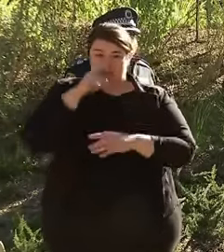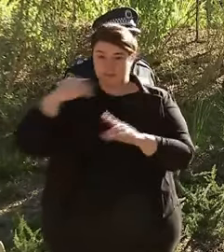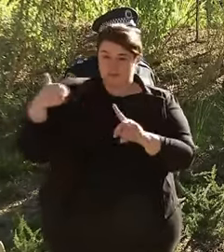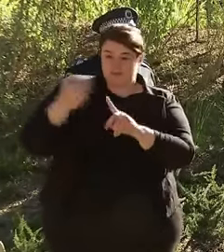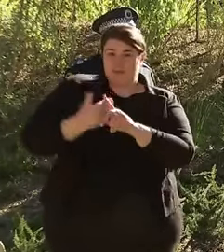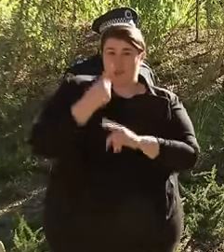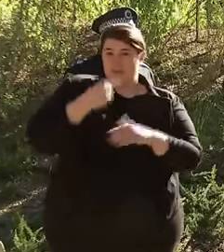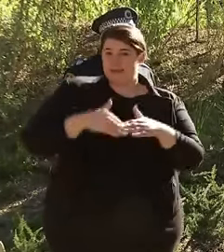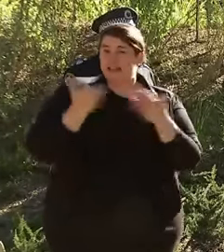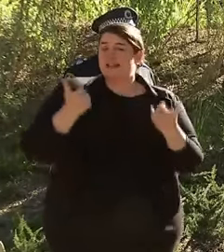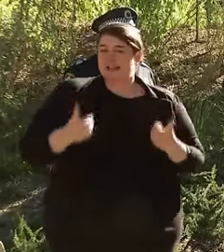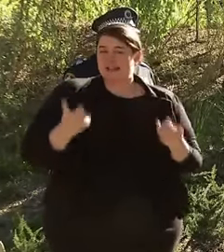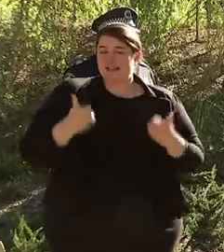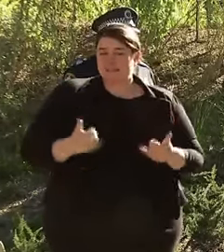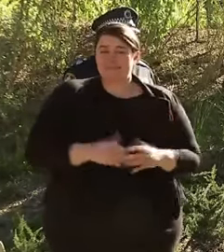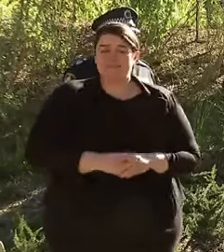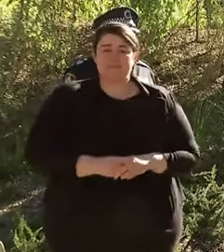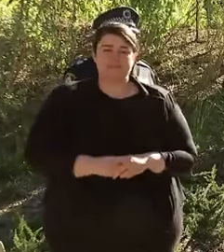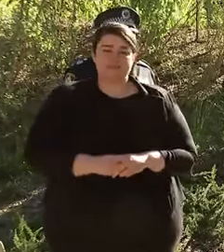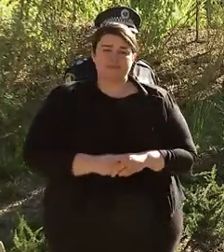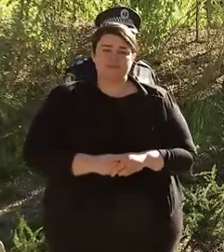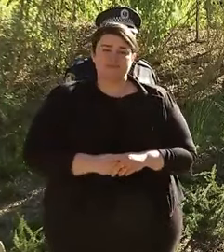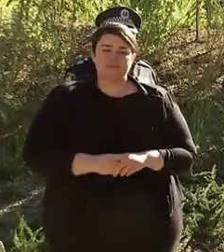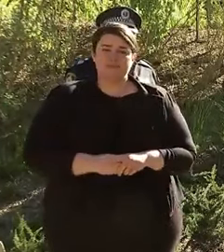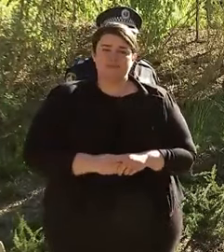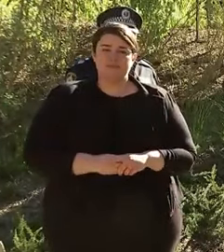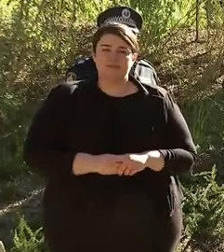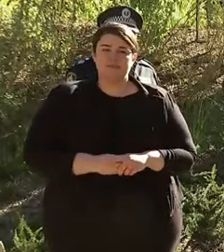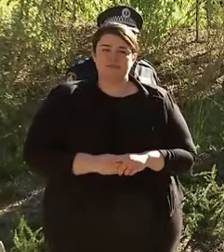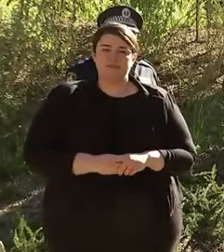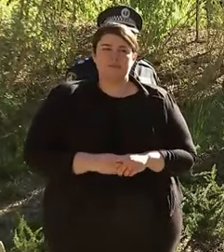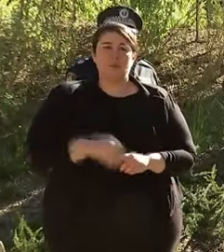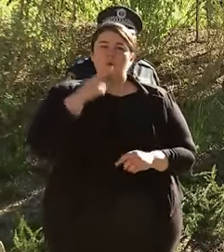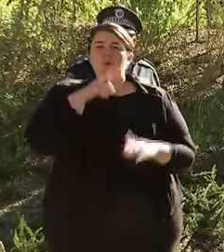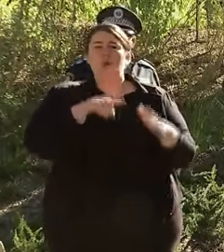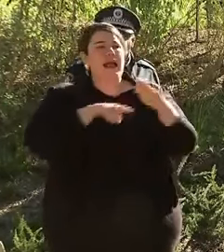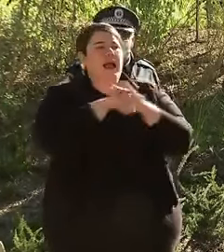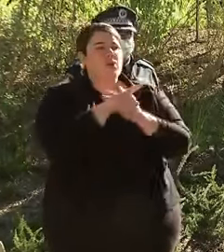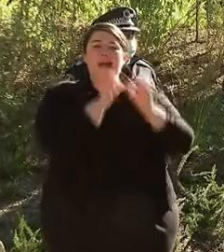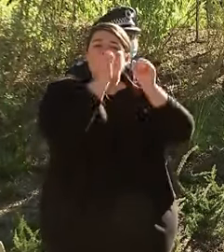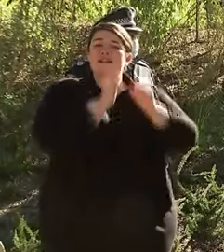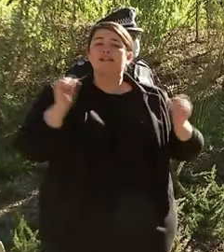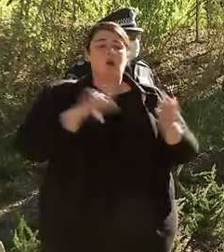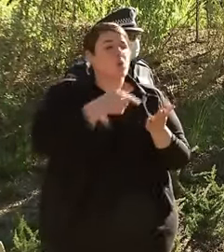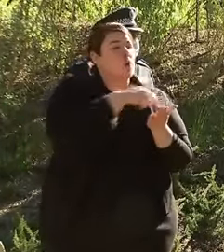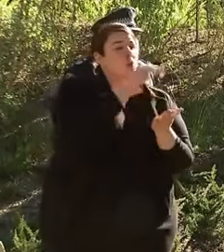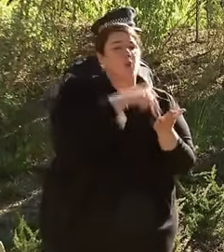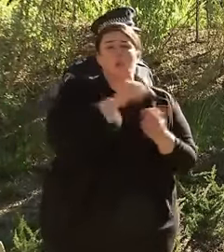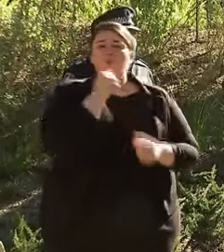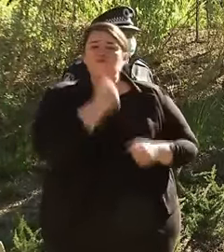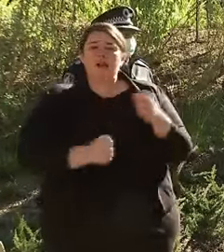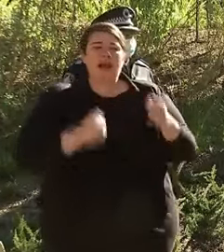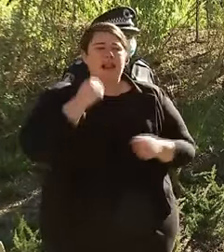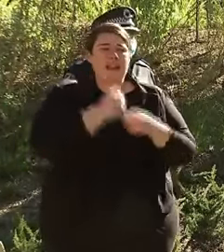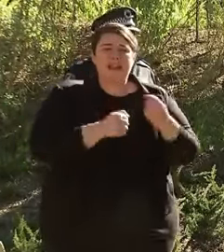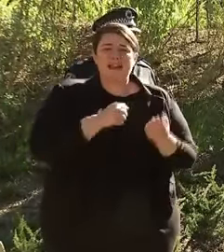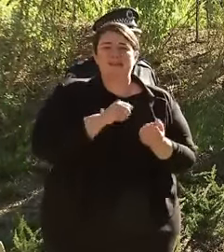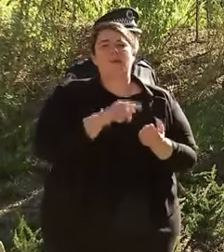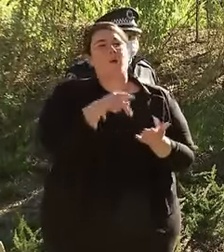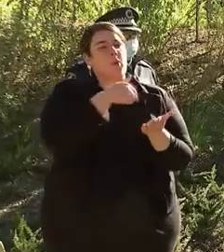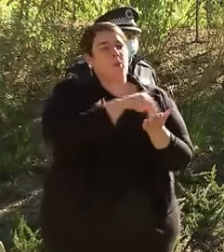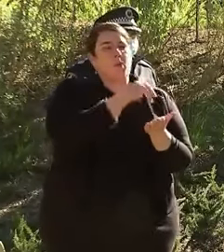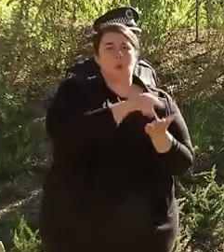going on in the next little while. Can I also stress that whilst you're outdoor exercising, we've said that you're outdoor